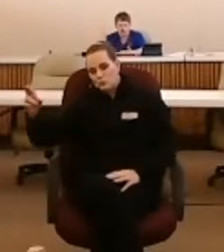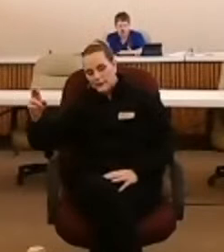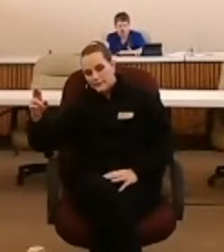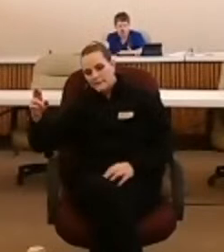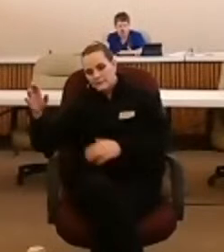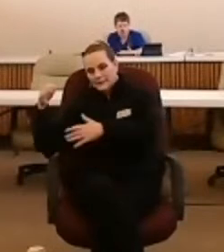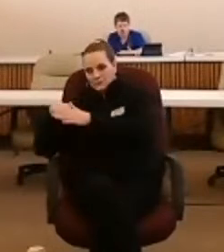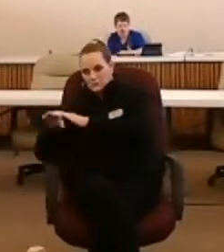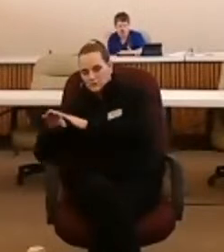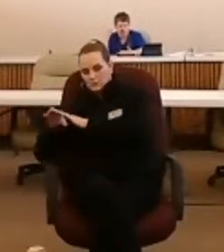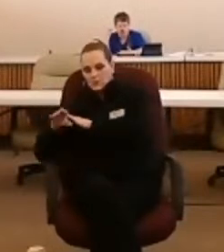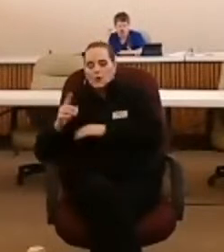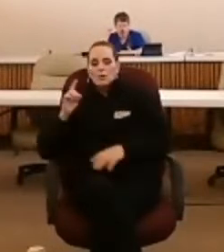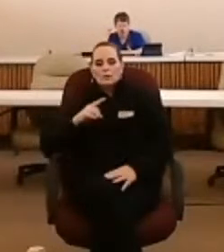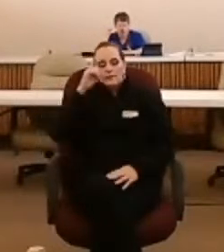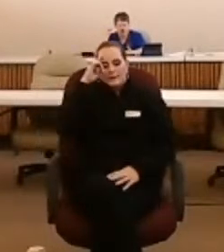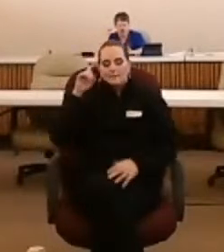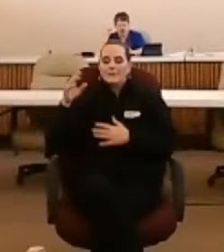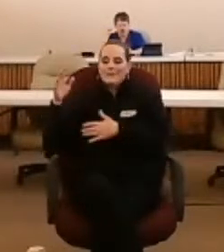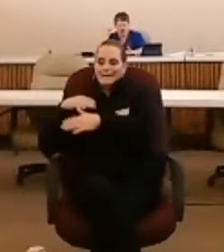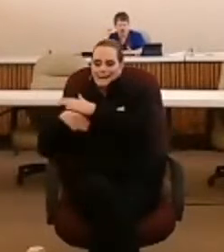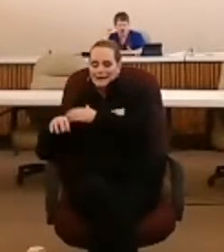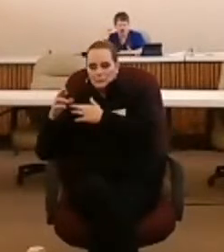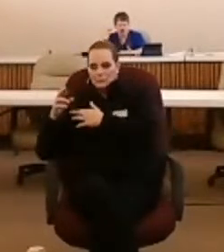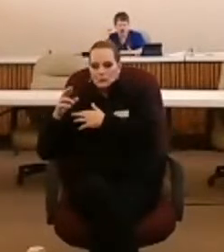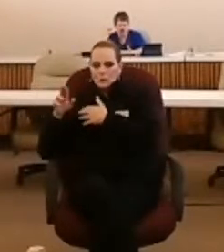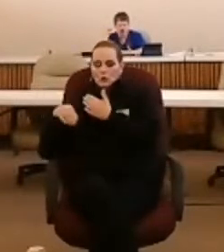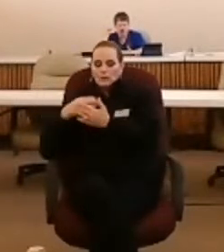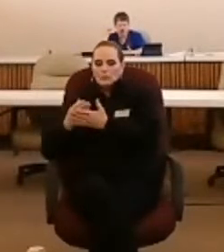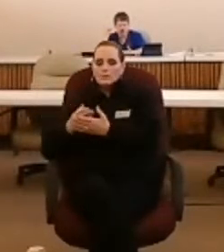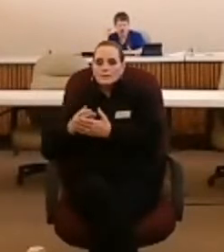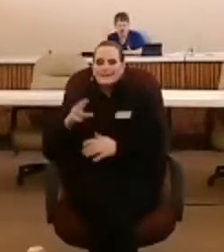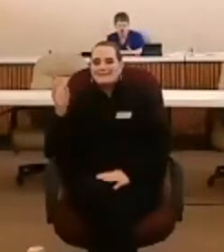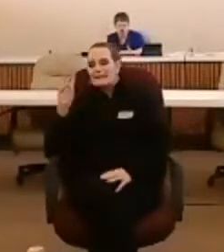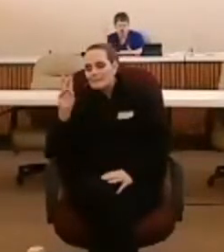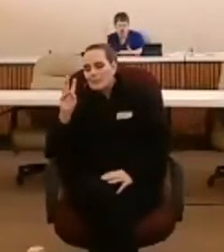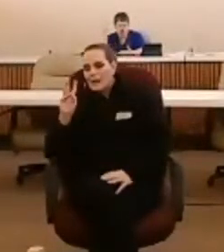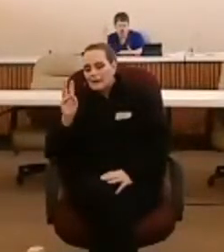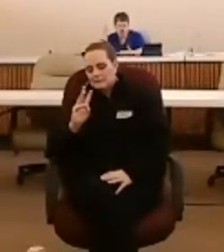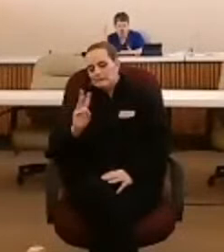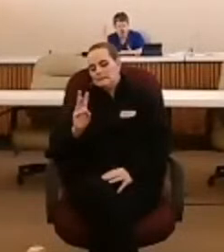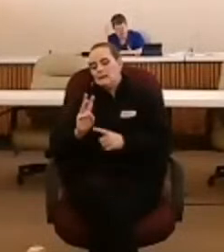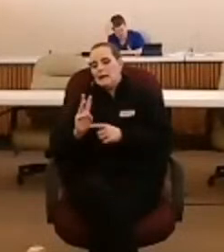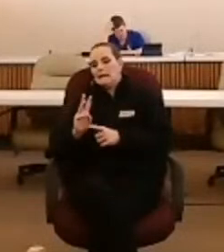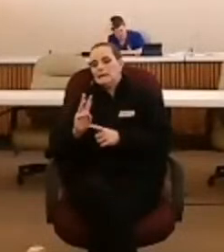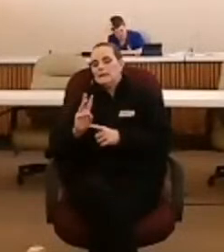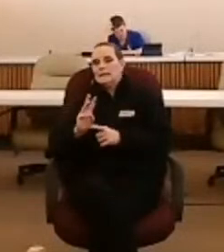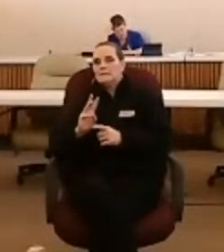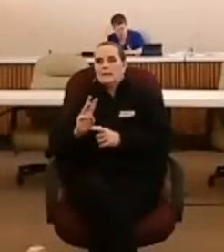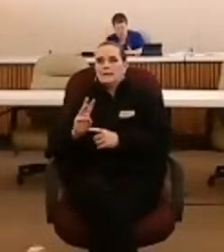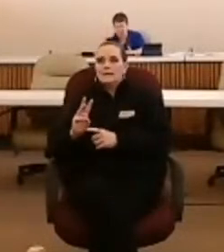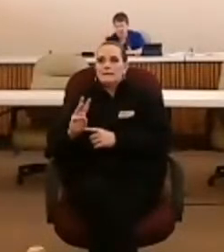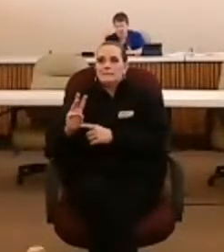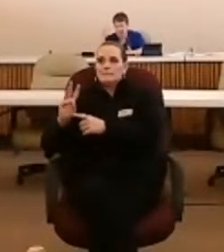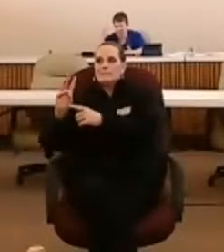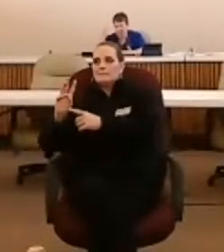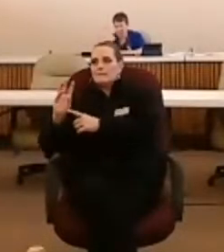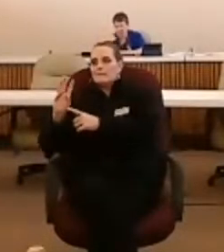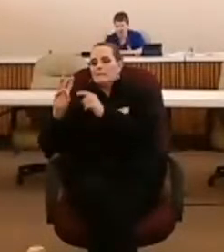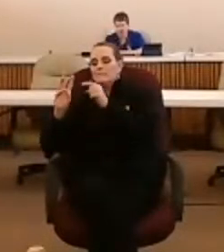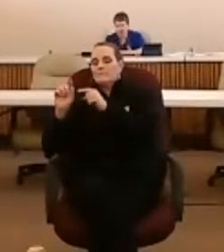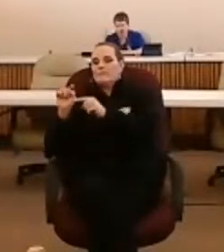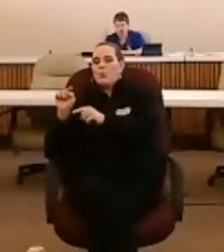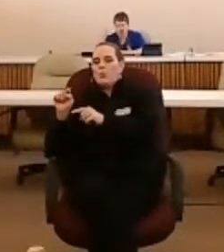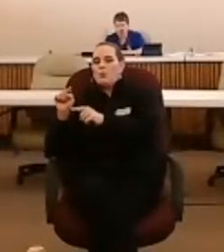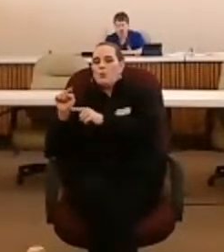consider the entrance road coming into the circle to be 6 o'clock, it would be about 4 o'clock. Now, obviously, it would shift based on